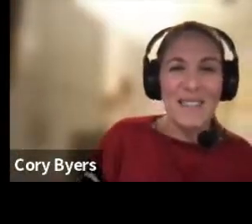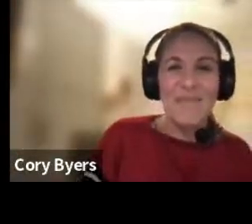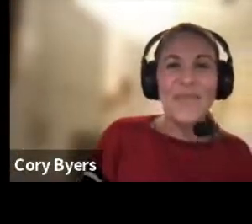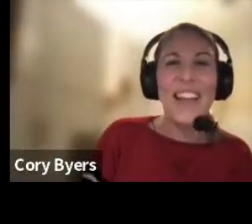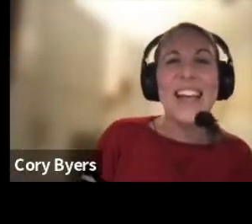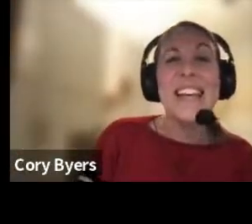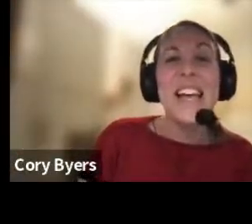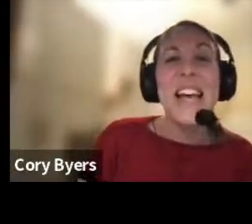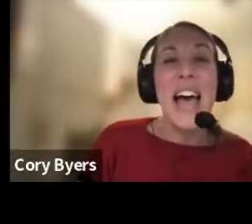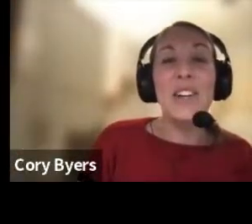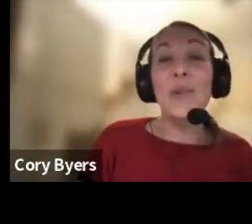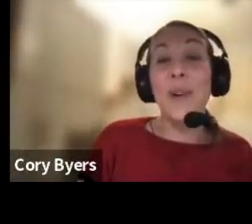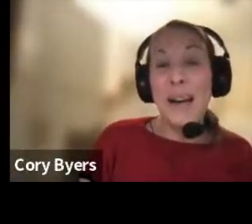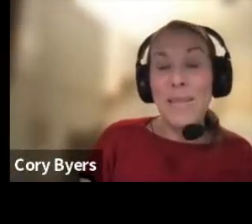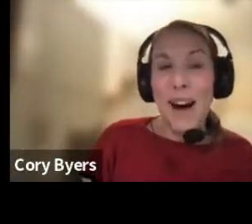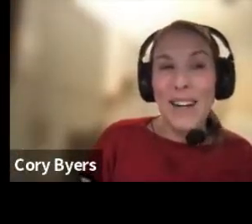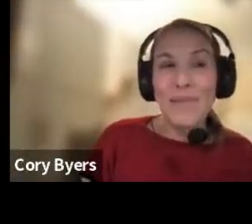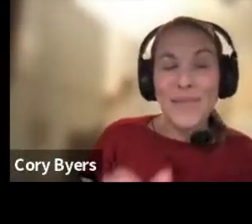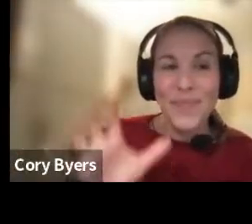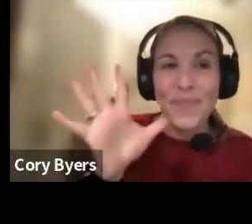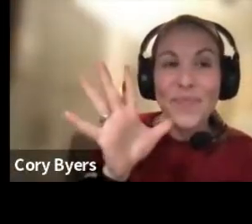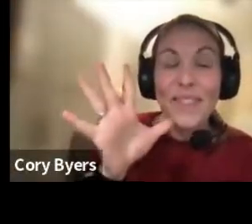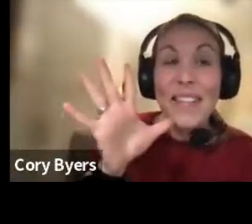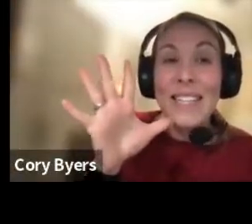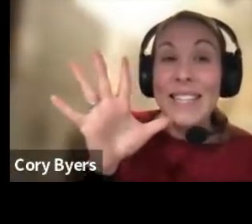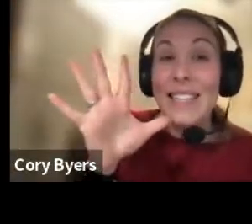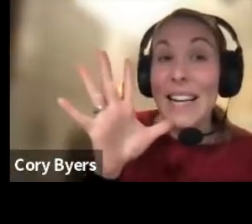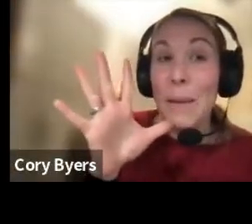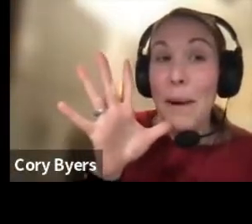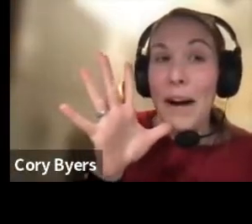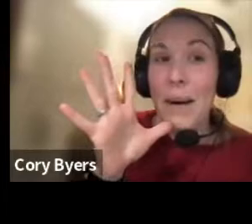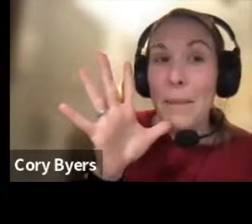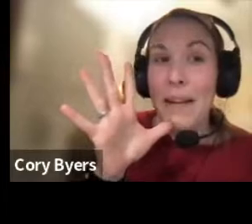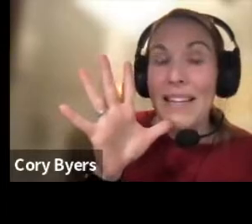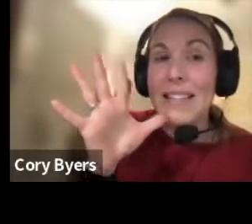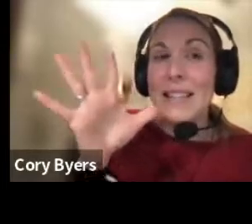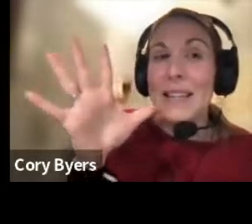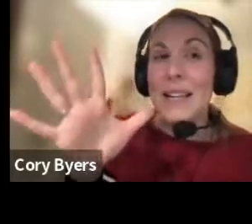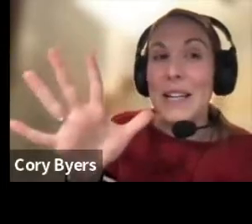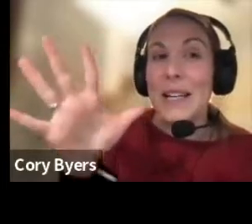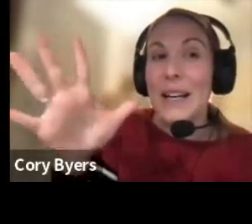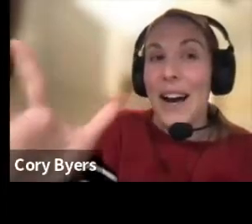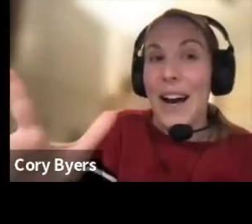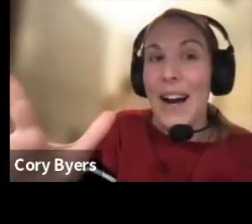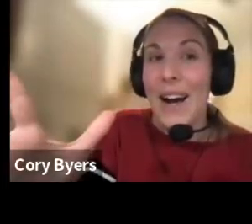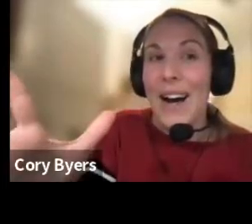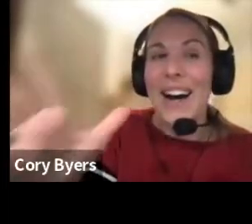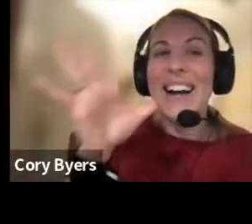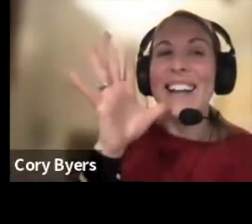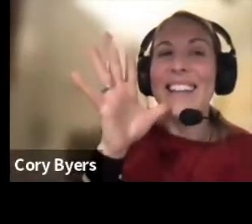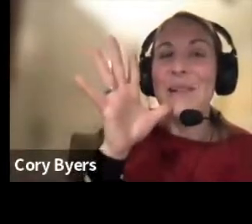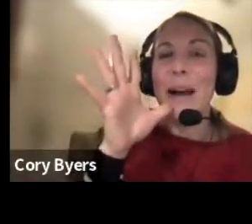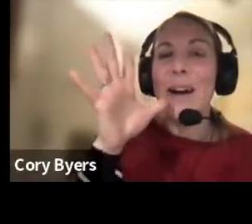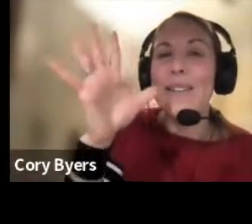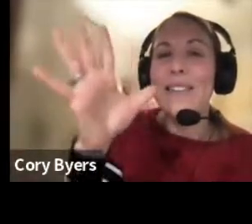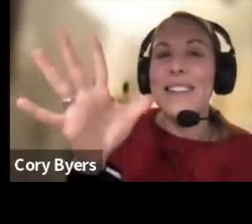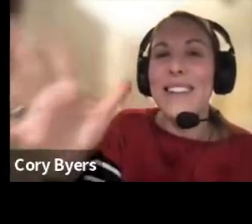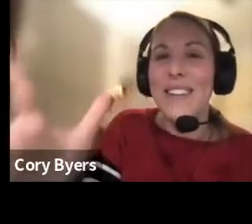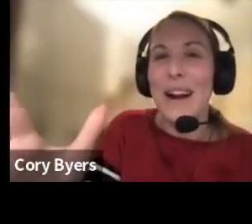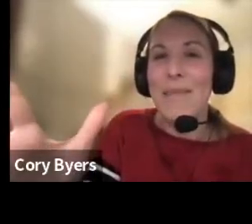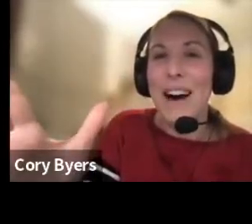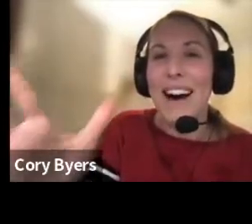head. And grandma is like a mom, but it's a little